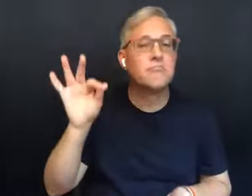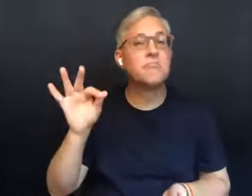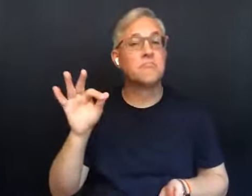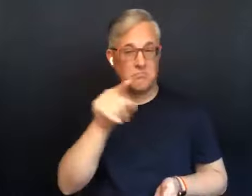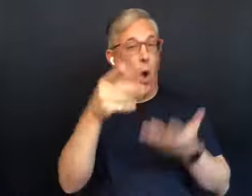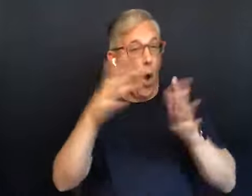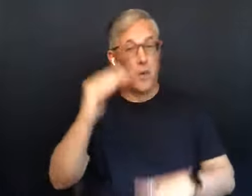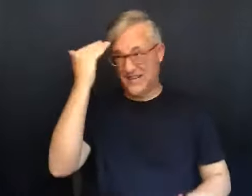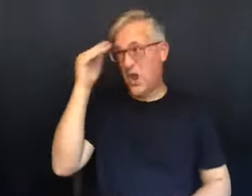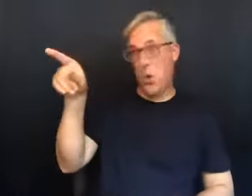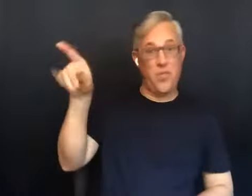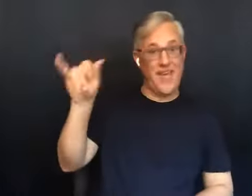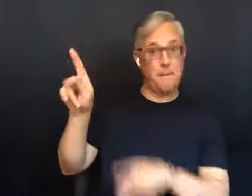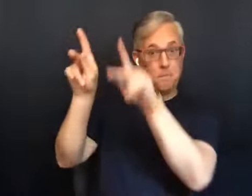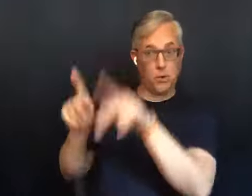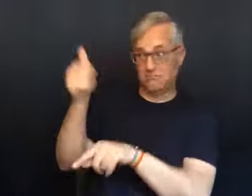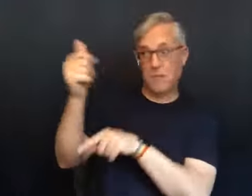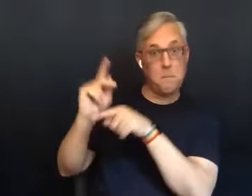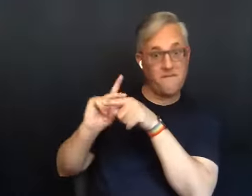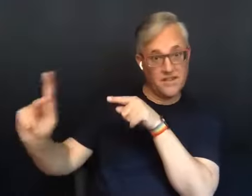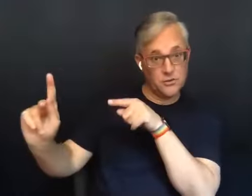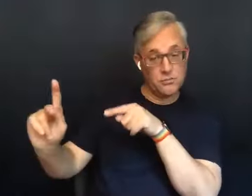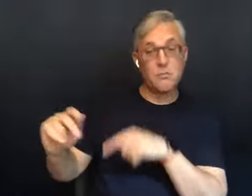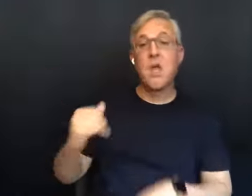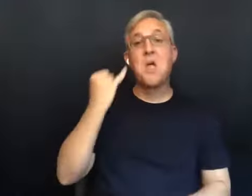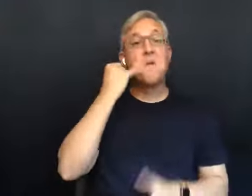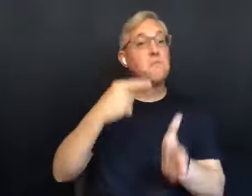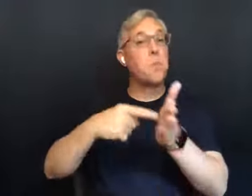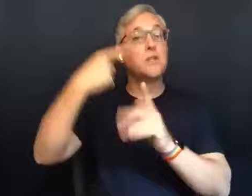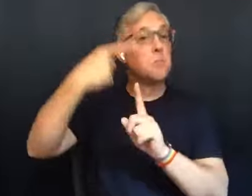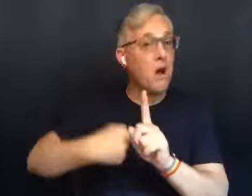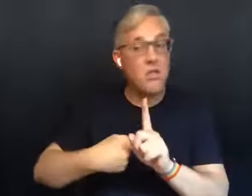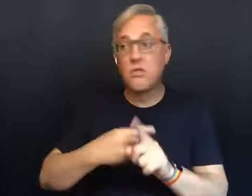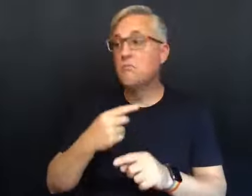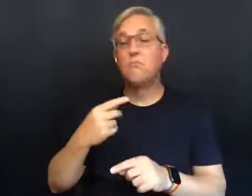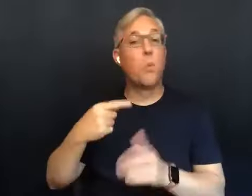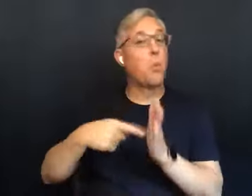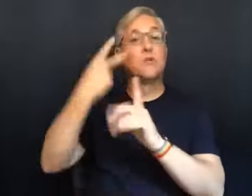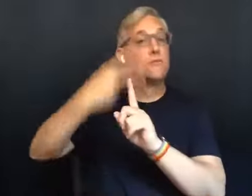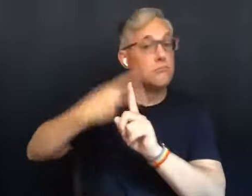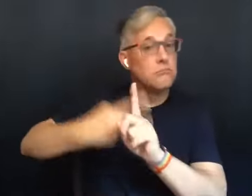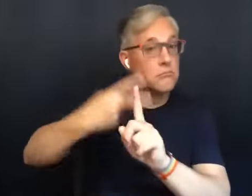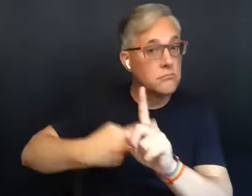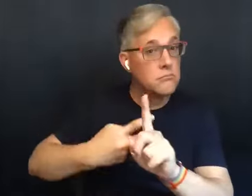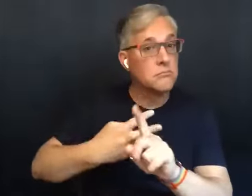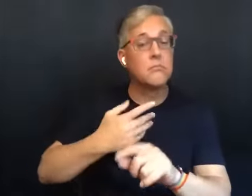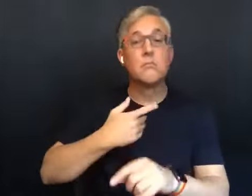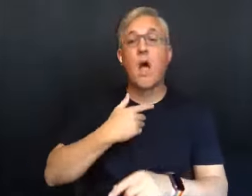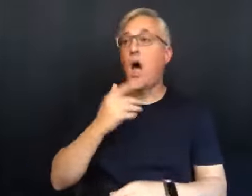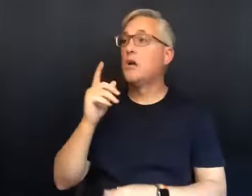employer, a member of the clergy, somebody we already know, we don't have to go out of our way at all. About once a month